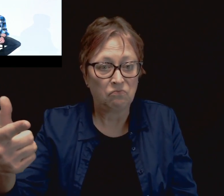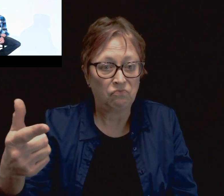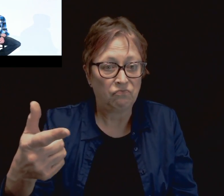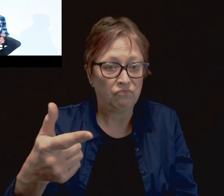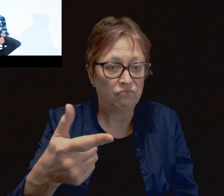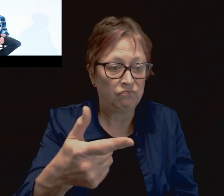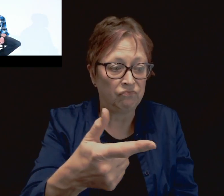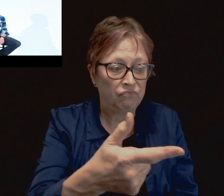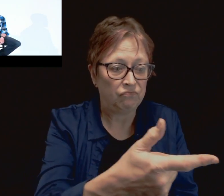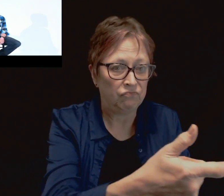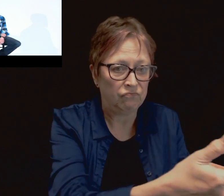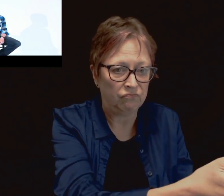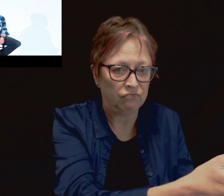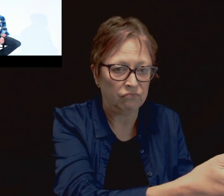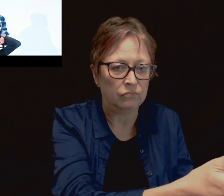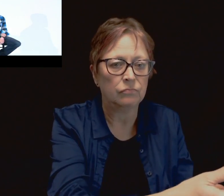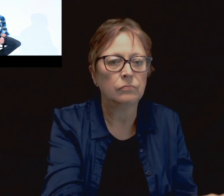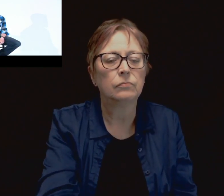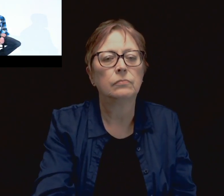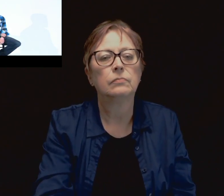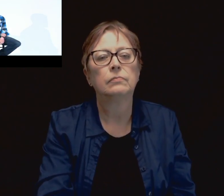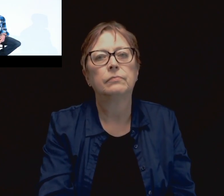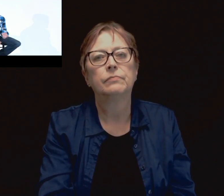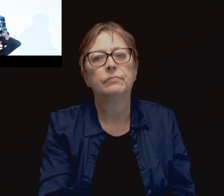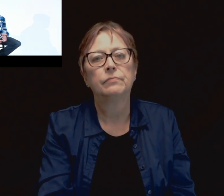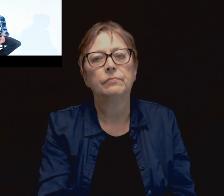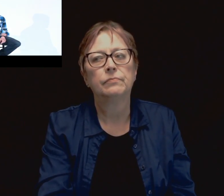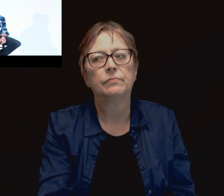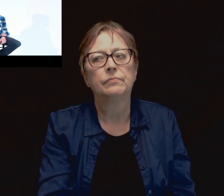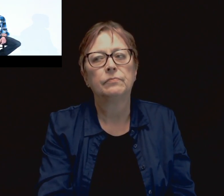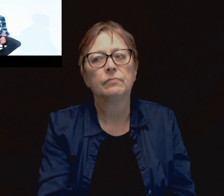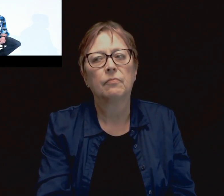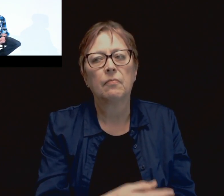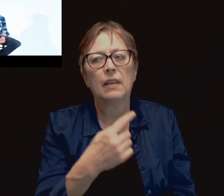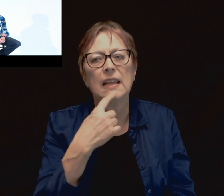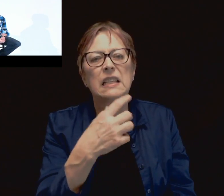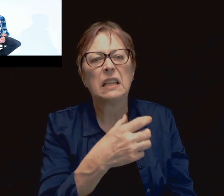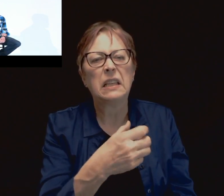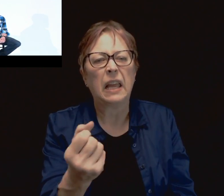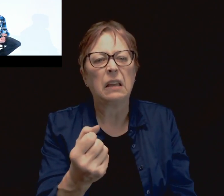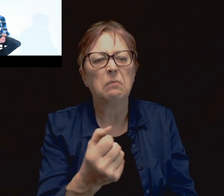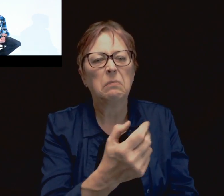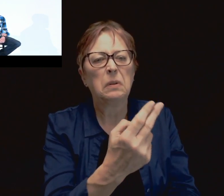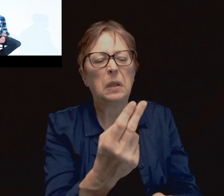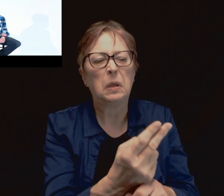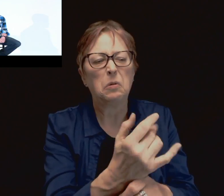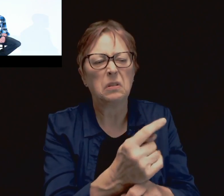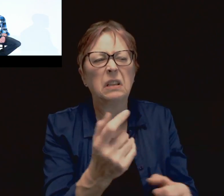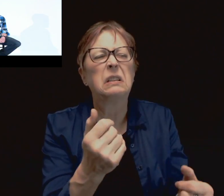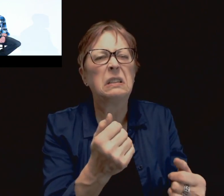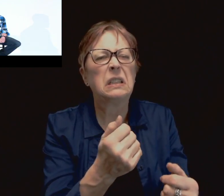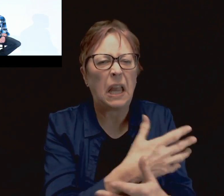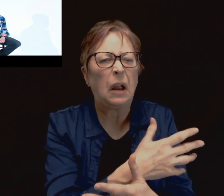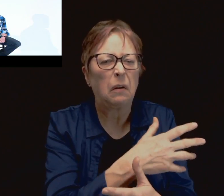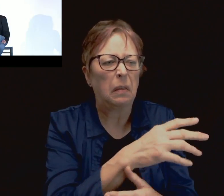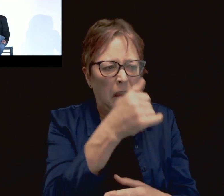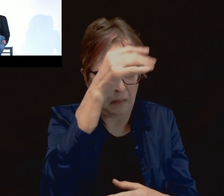the table to him, and he's like, yeah, he's like, take this, use it, scare him with it.